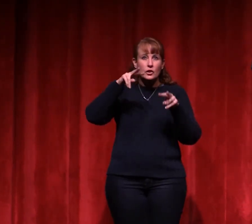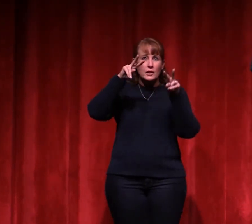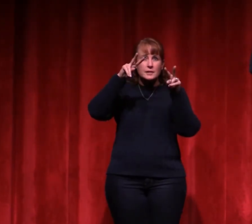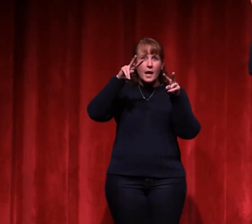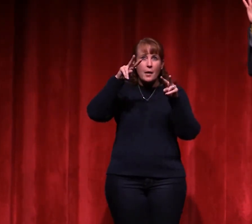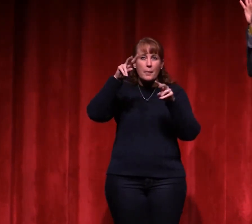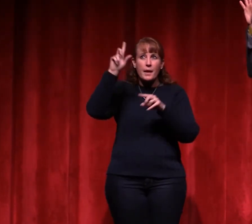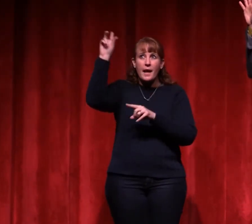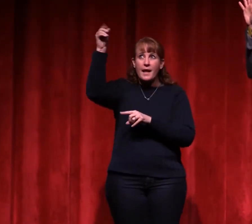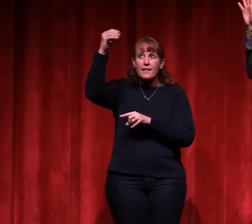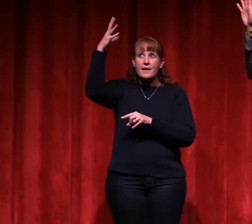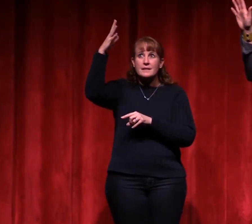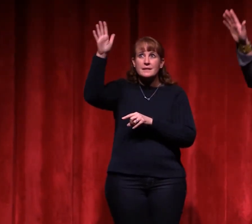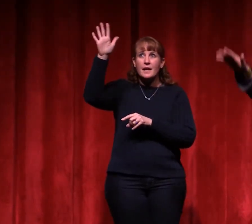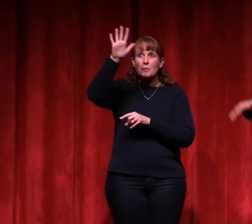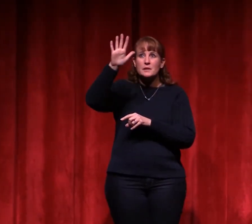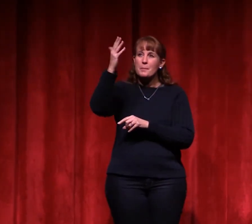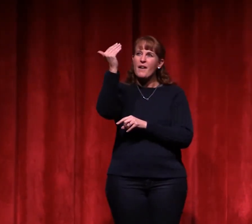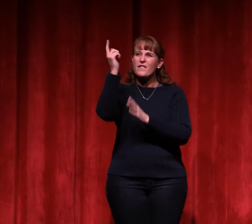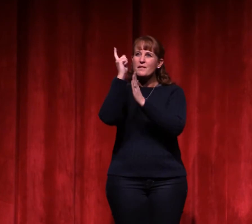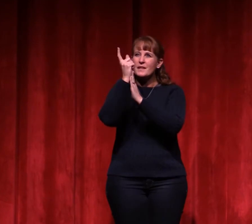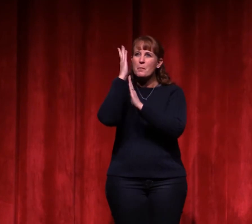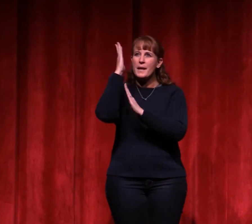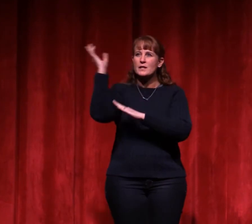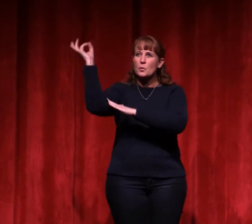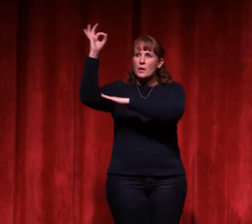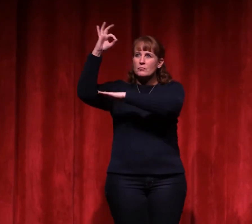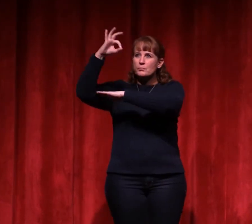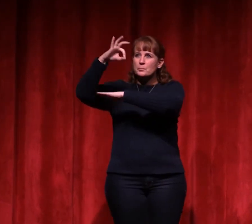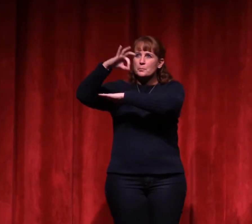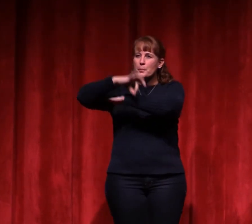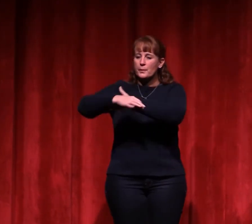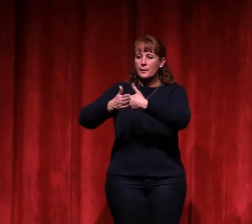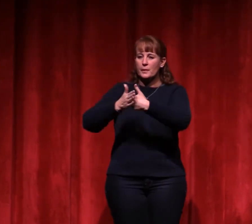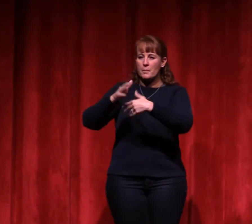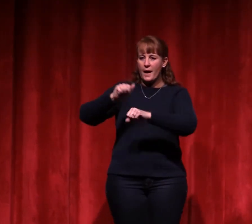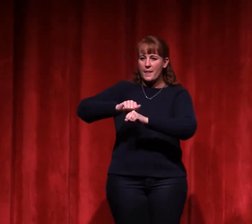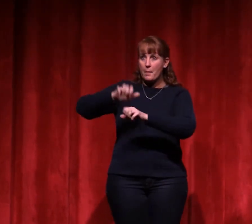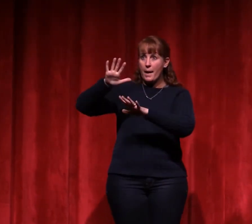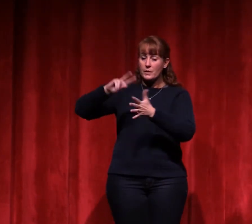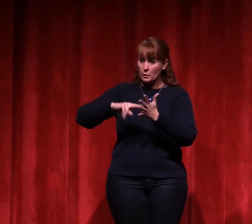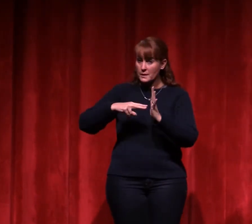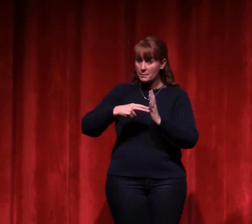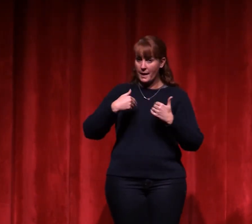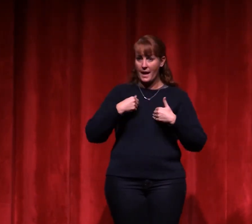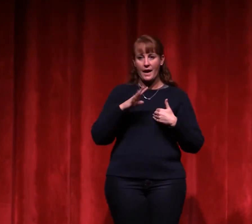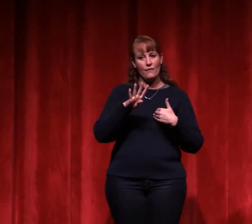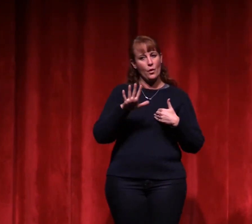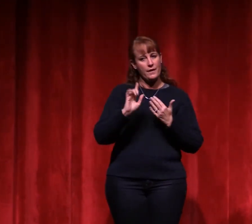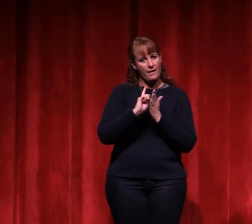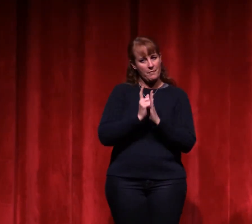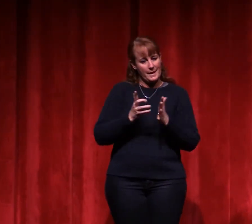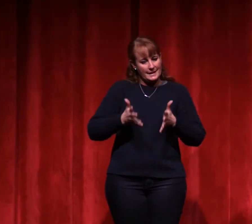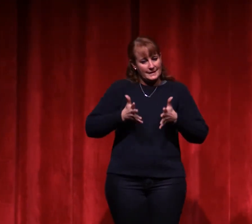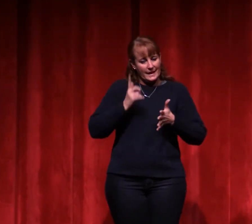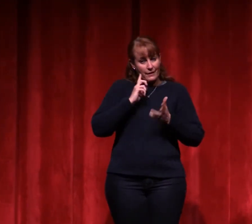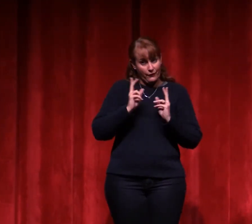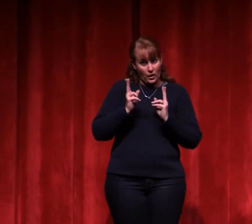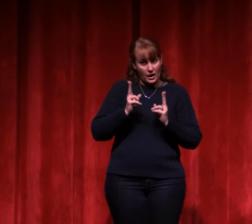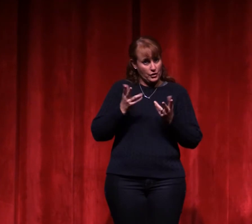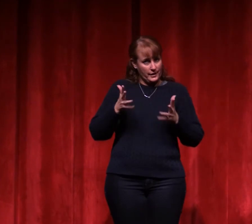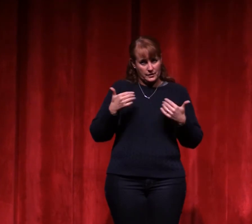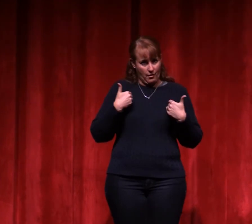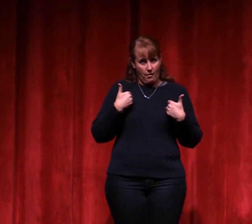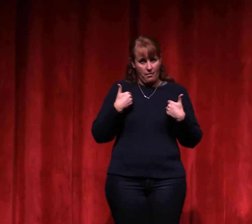the sun was about 15 minutes from setting over the Bitterroot Mountains, which meant there were only 45 minutes of hunting